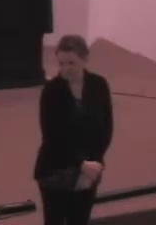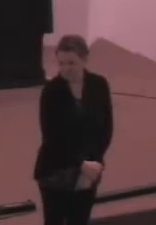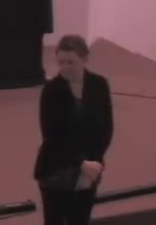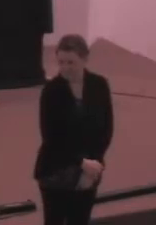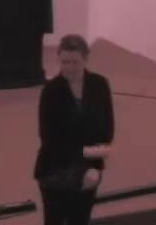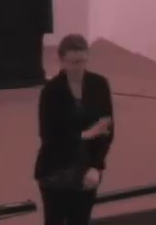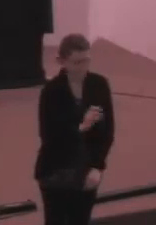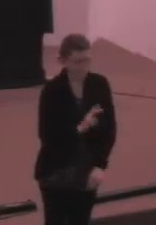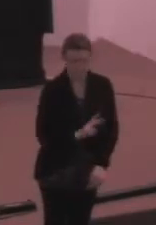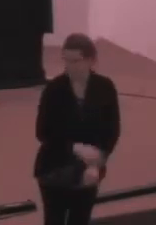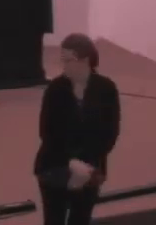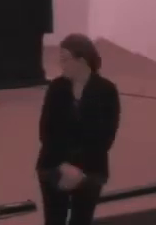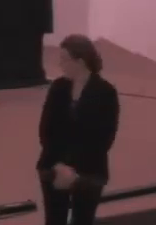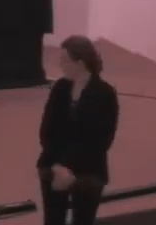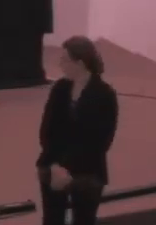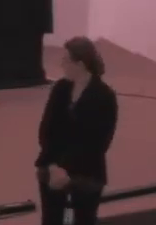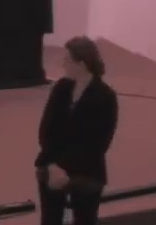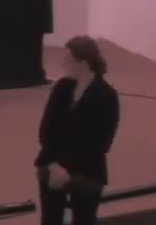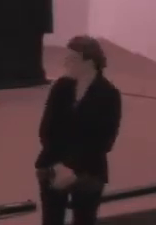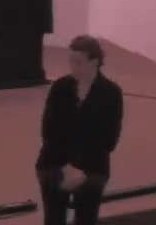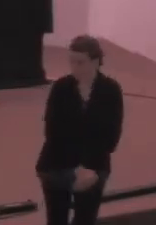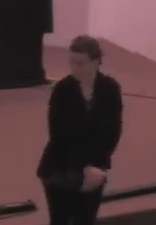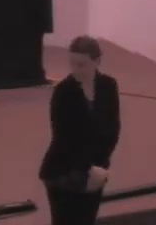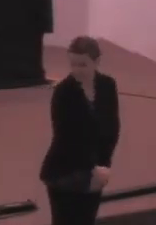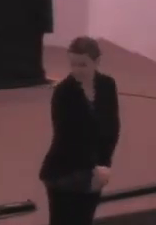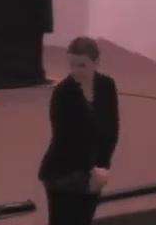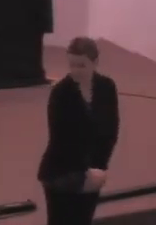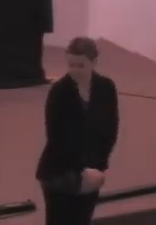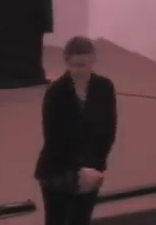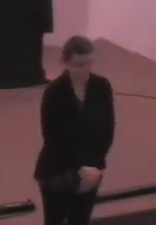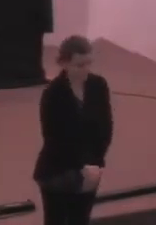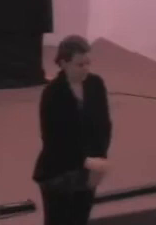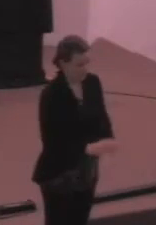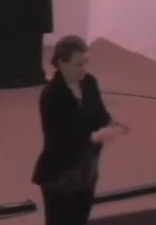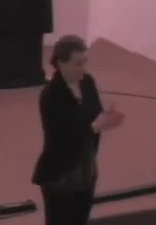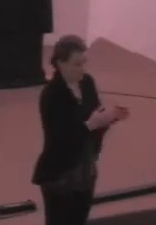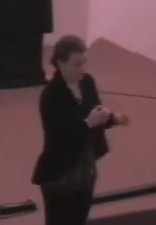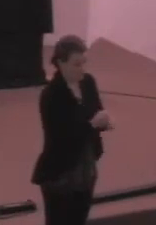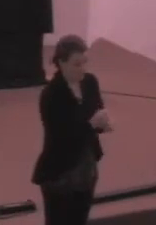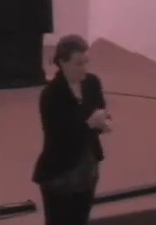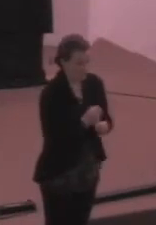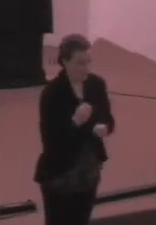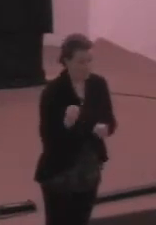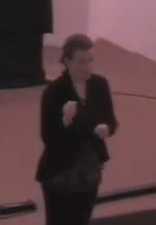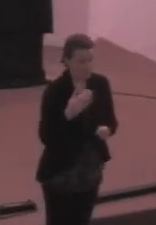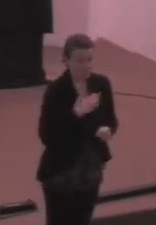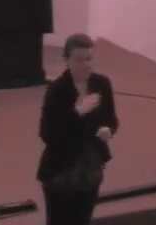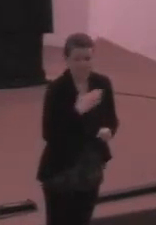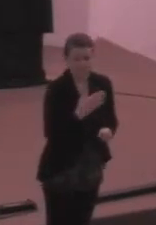all right. Want to throw up the pledge for us?